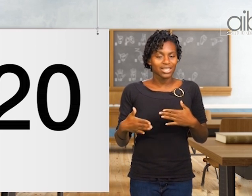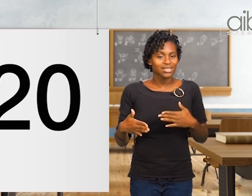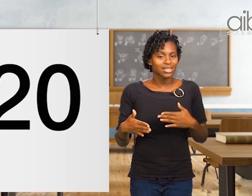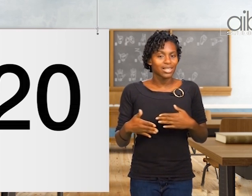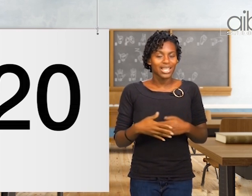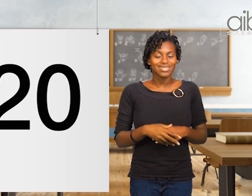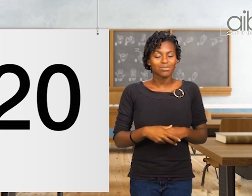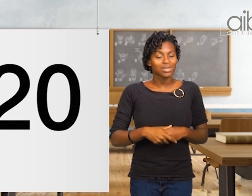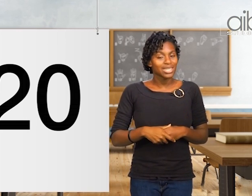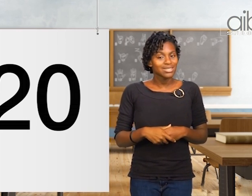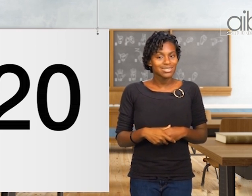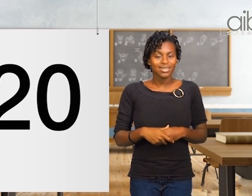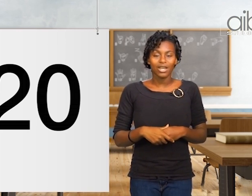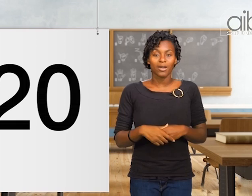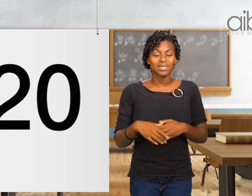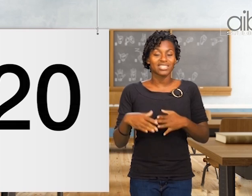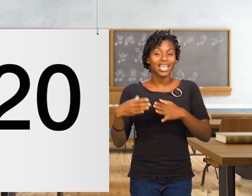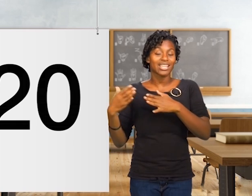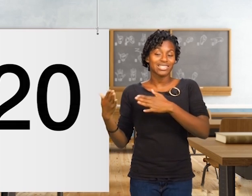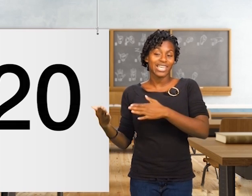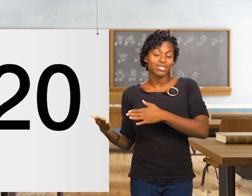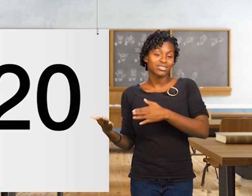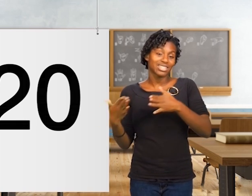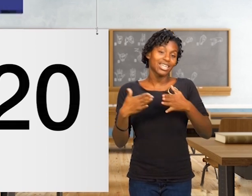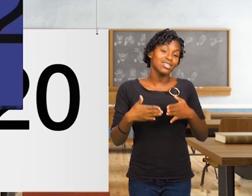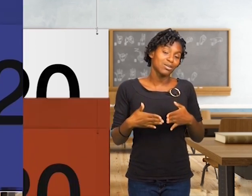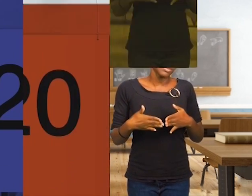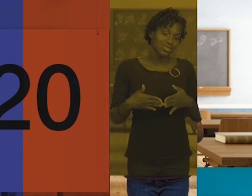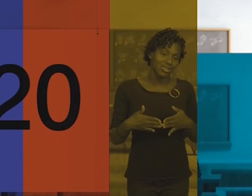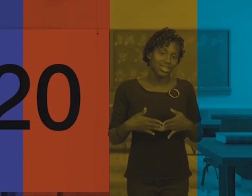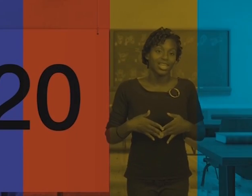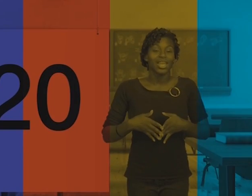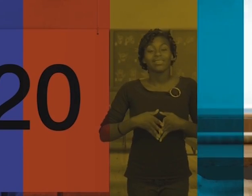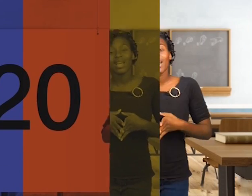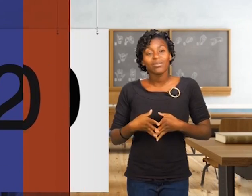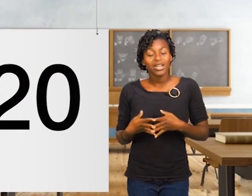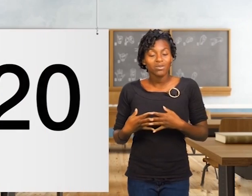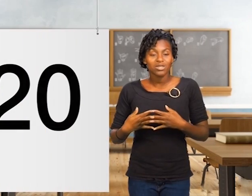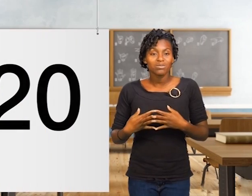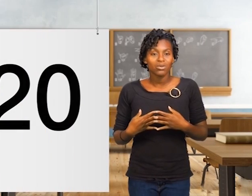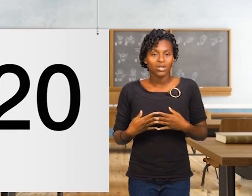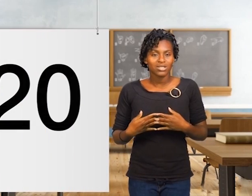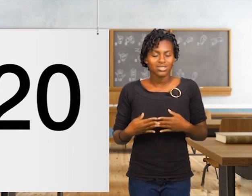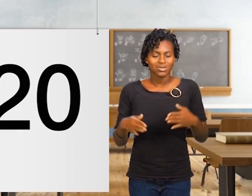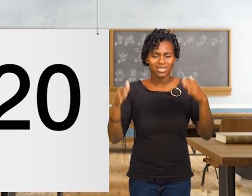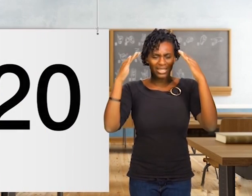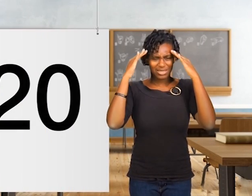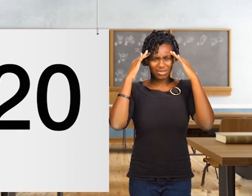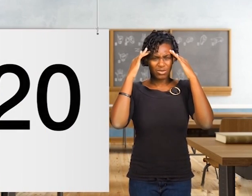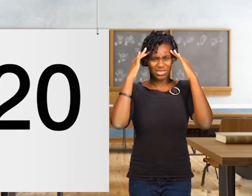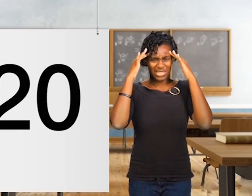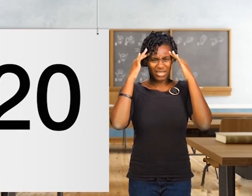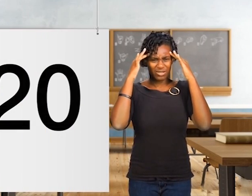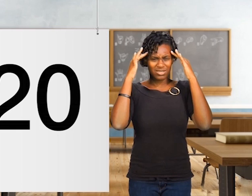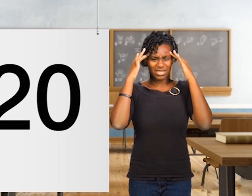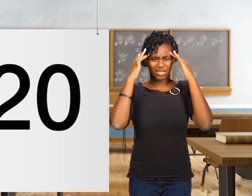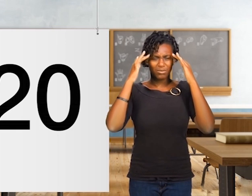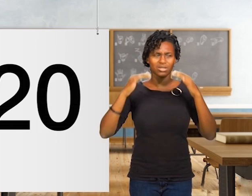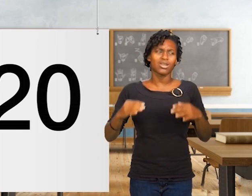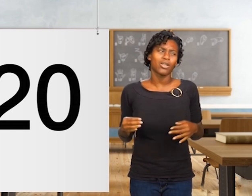the license plates because it has letters and numbers on it, and that will help you more to get those letters and numbers all in